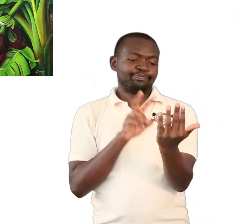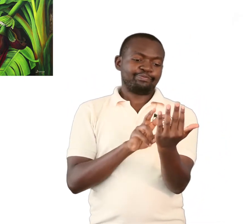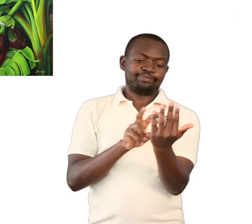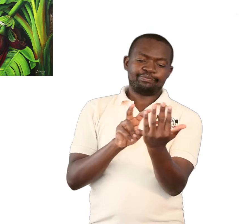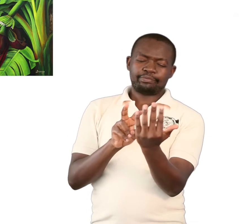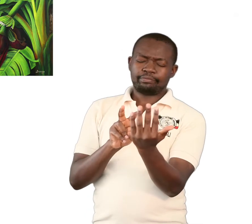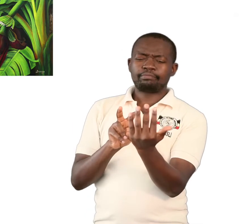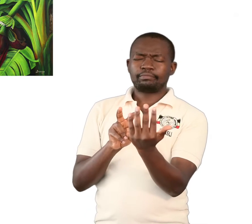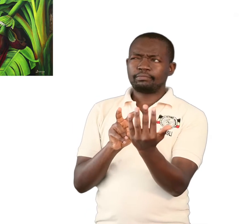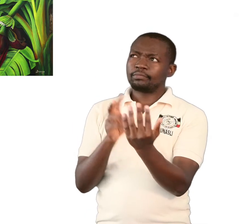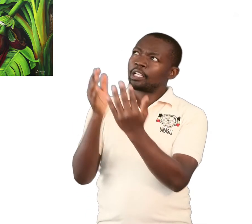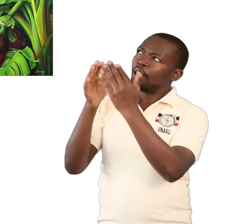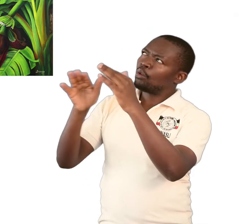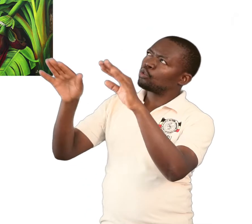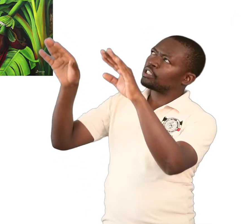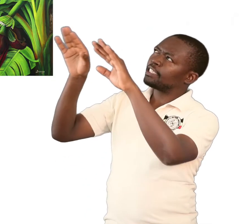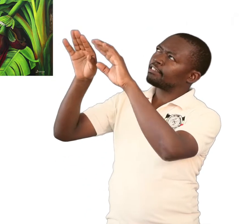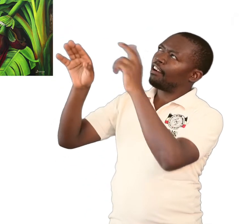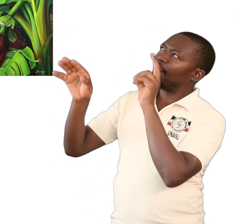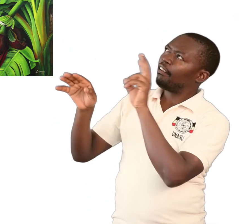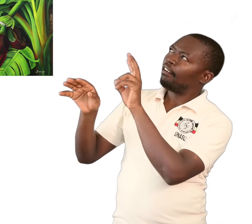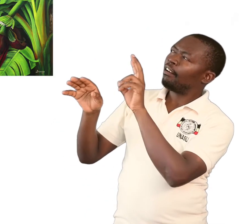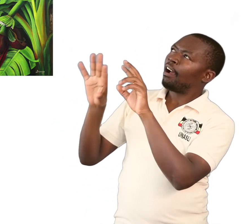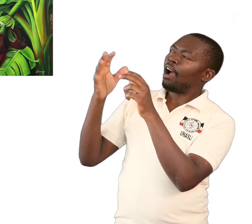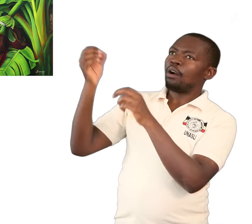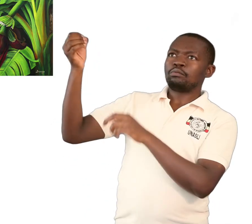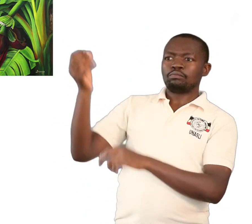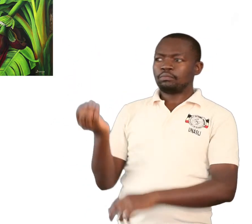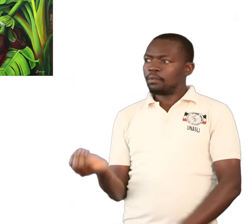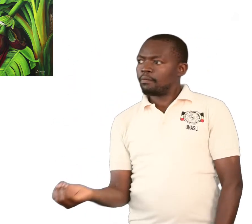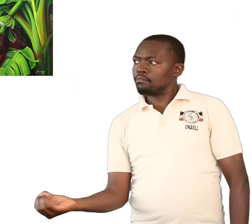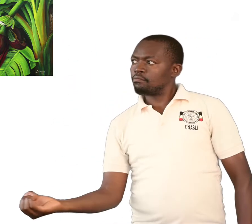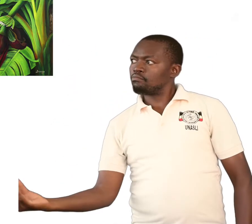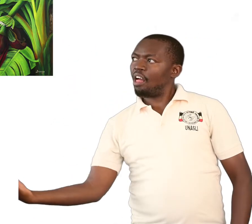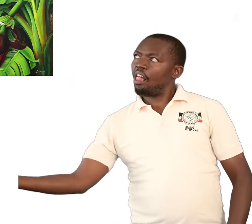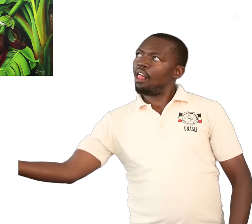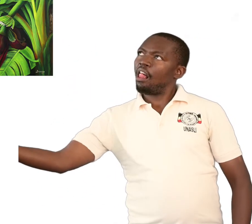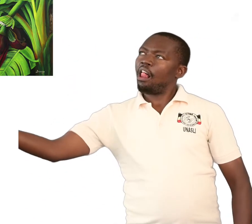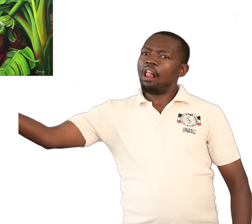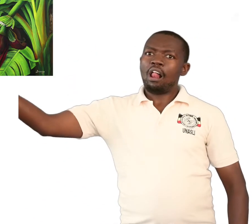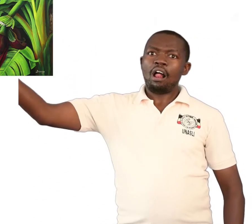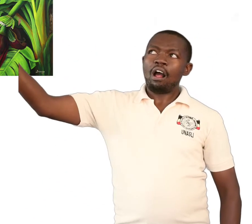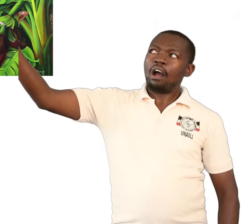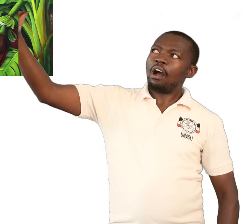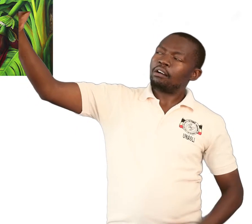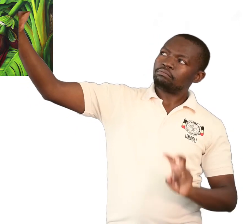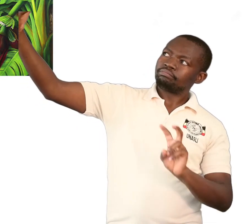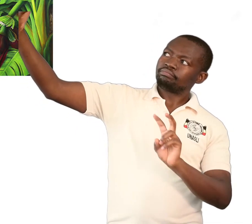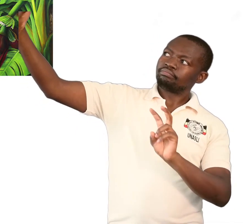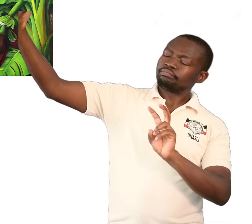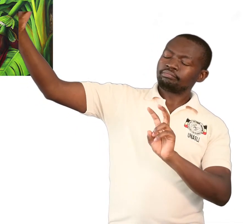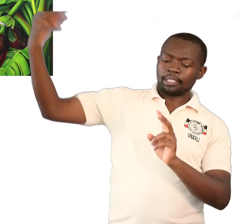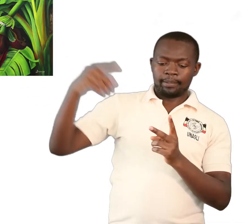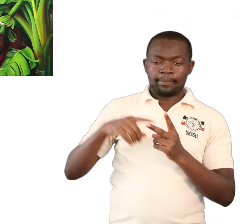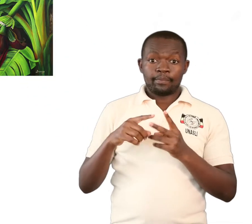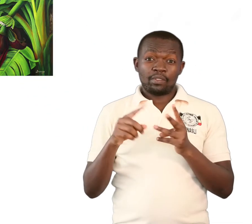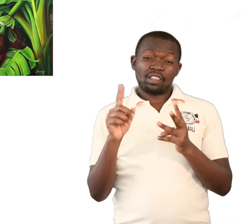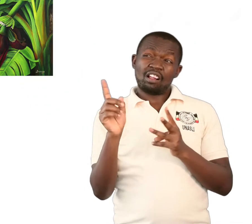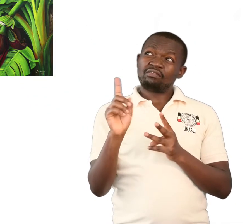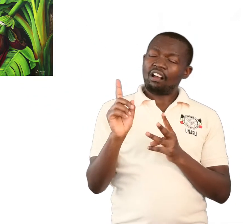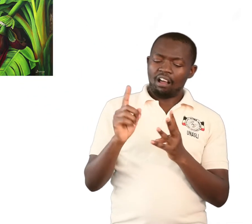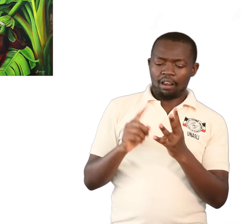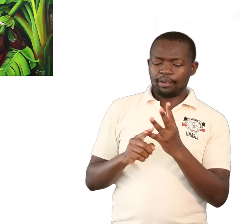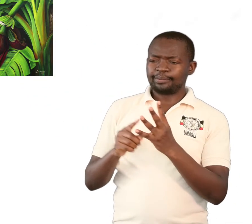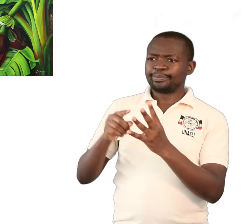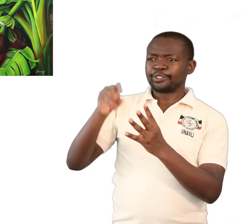the sky and looks at the way the sun is rising, looks at the color, the